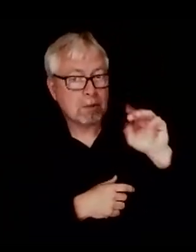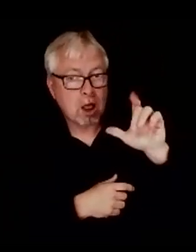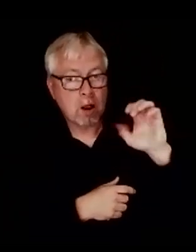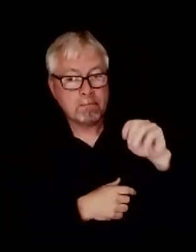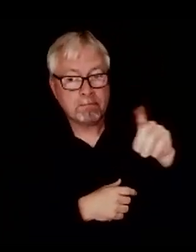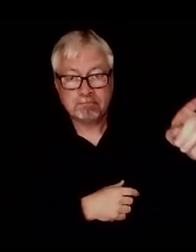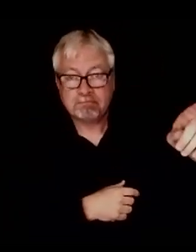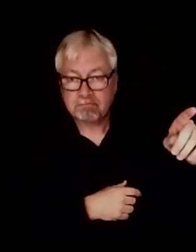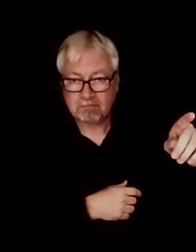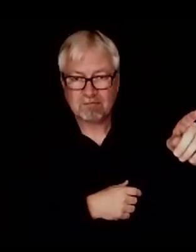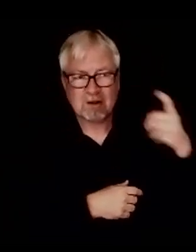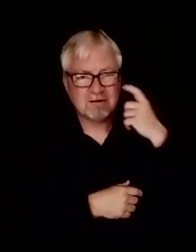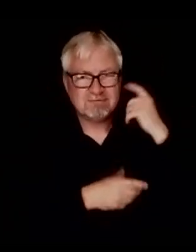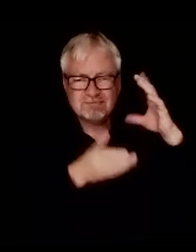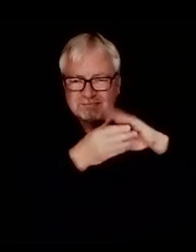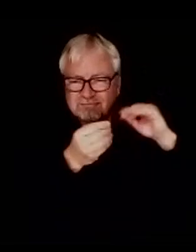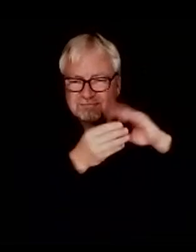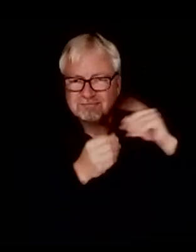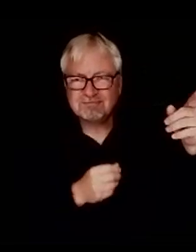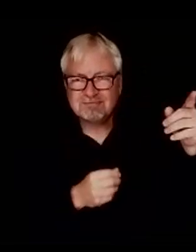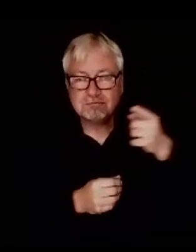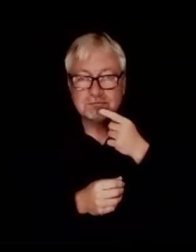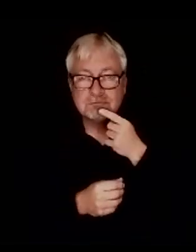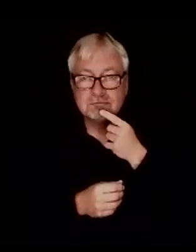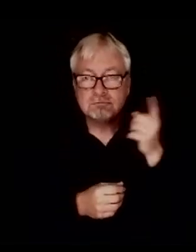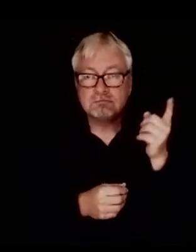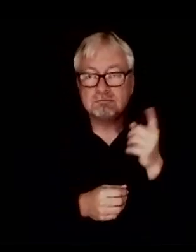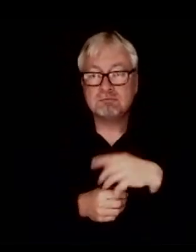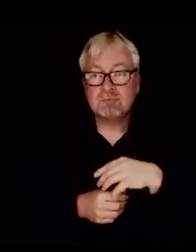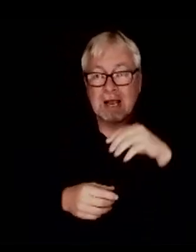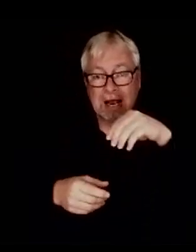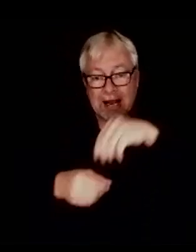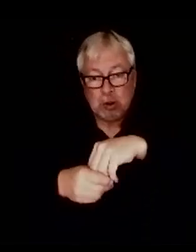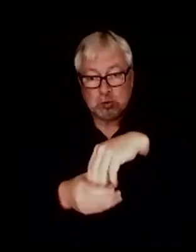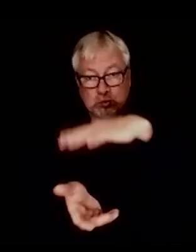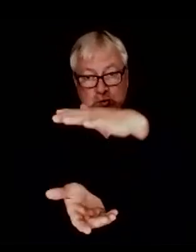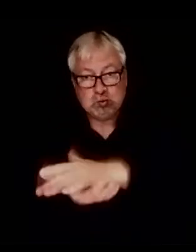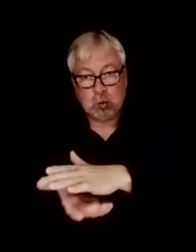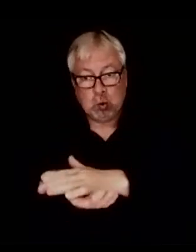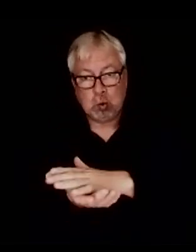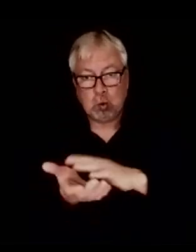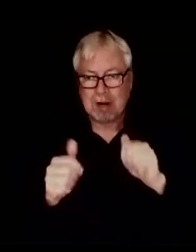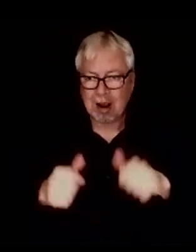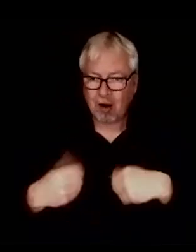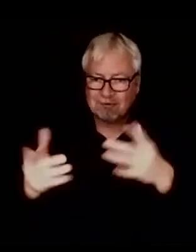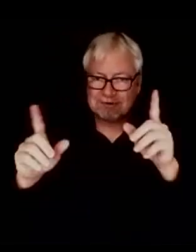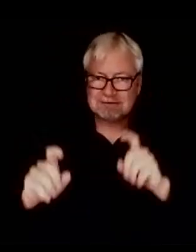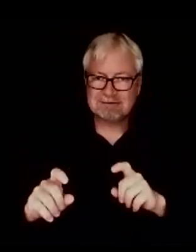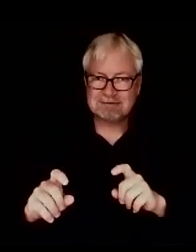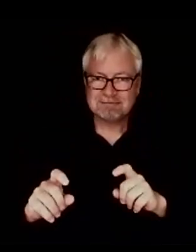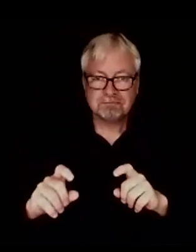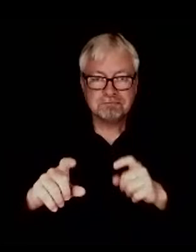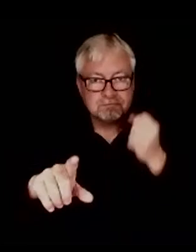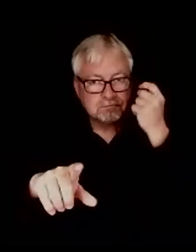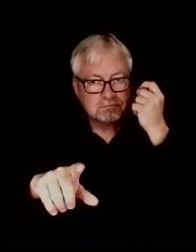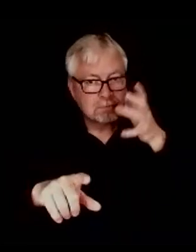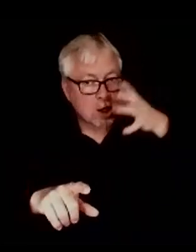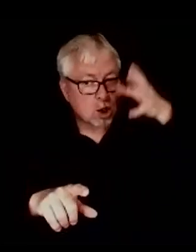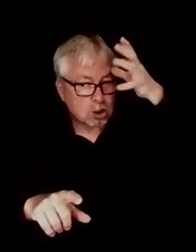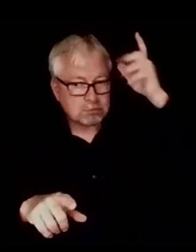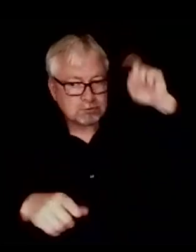offer the testing right in school, given parental consent, through